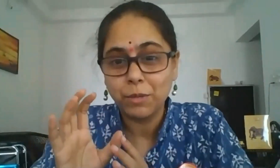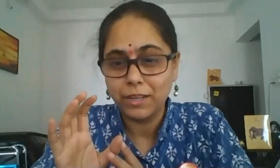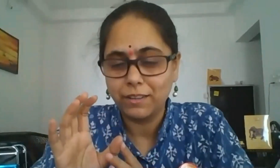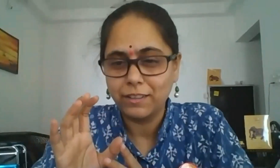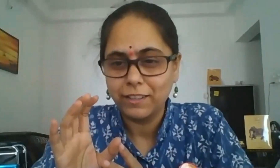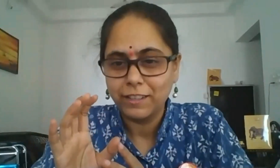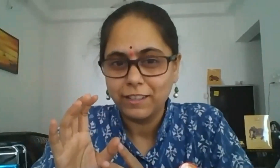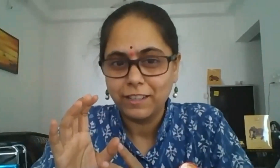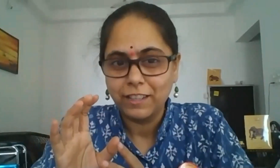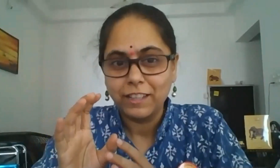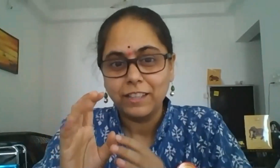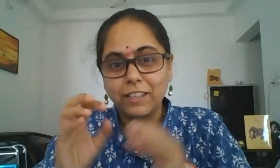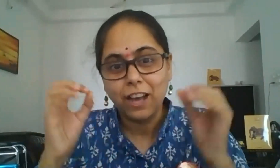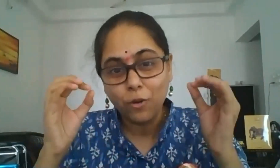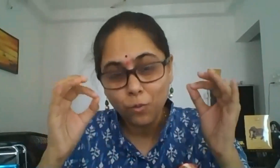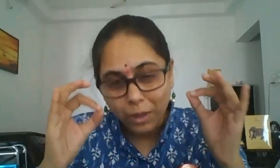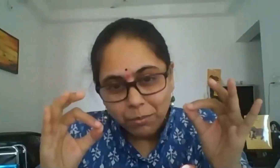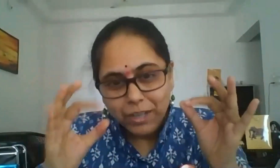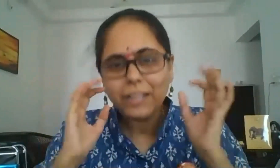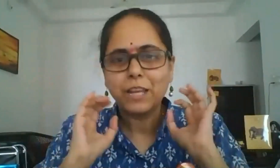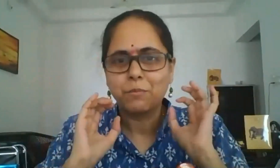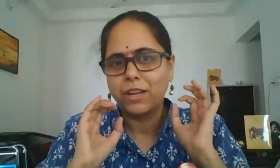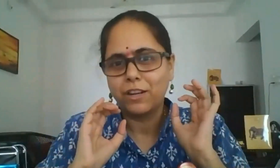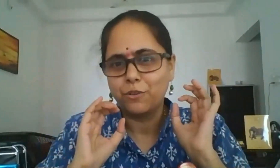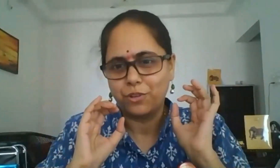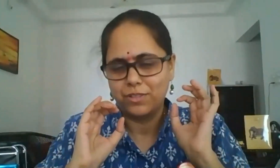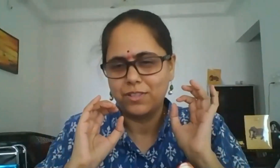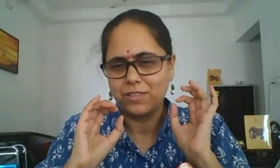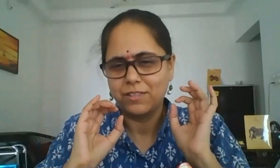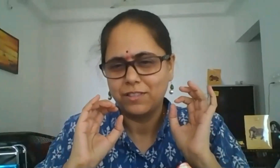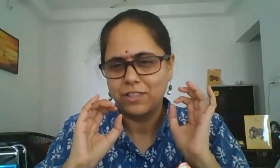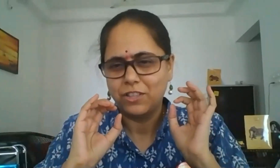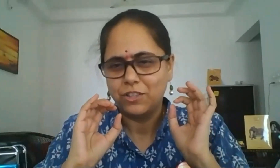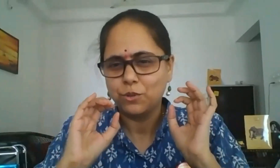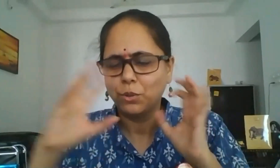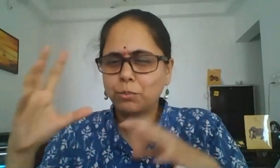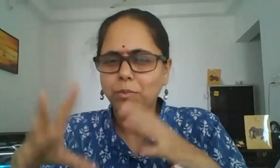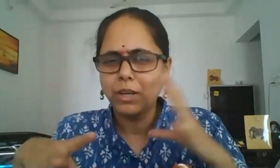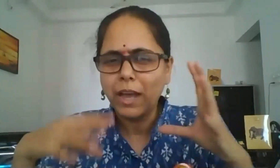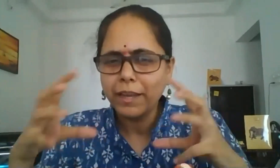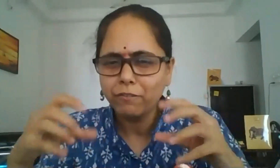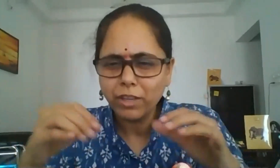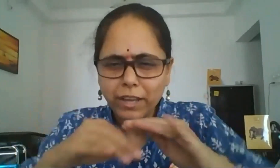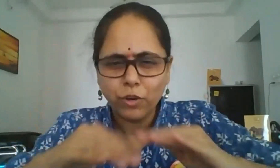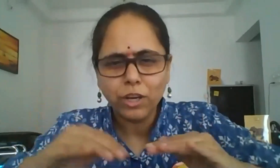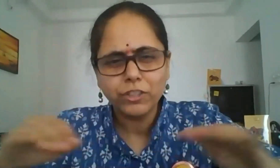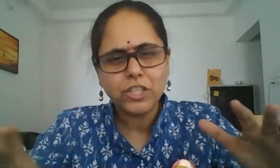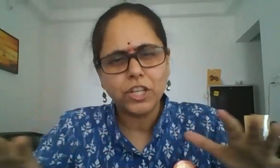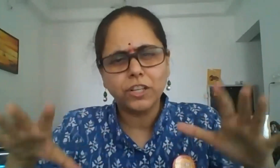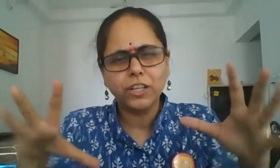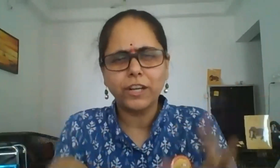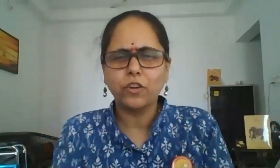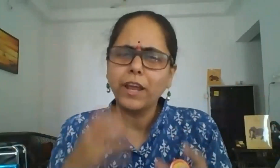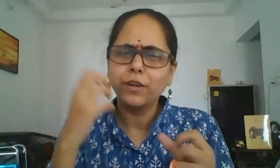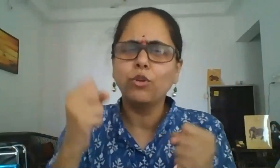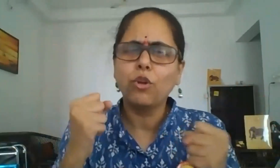3 minutes. How 1 minute can make a difference. So when I work with children and all, I do lot